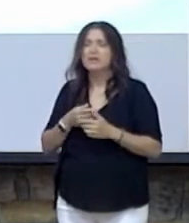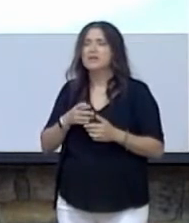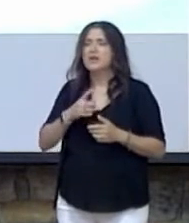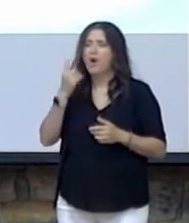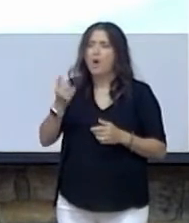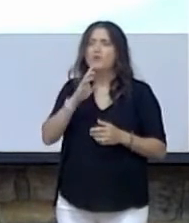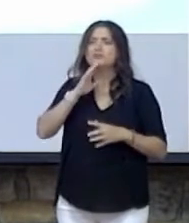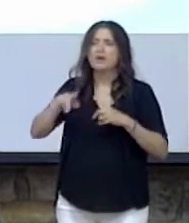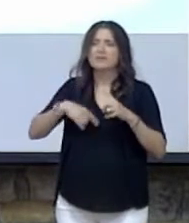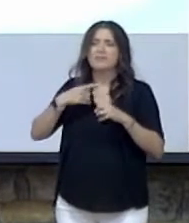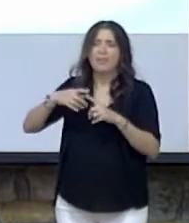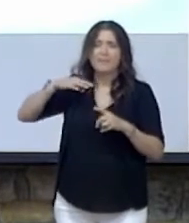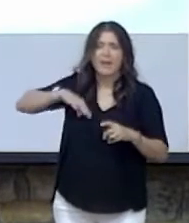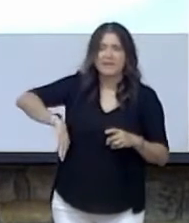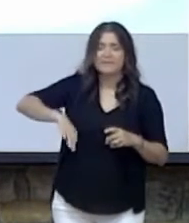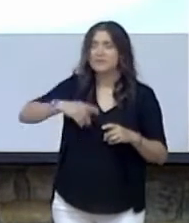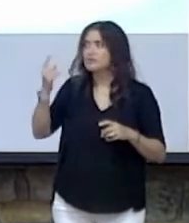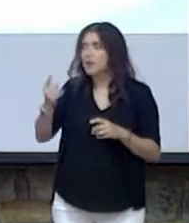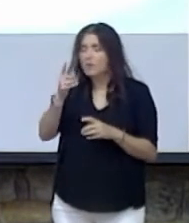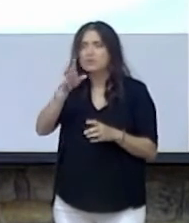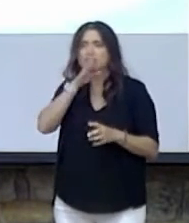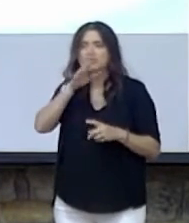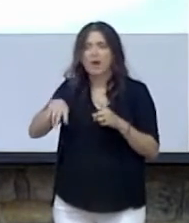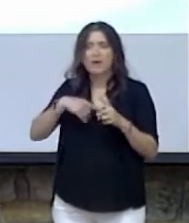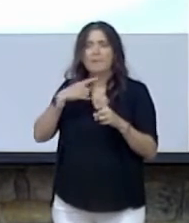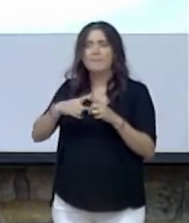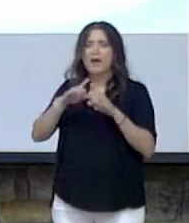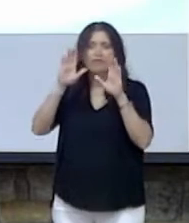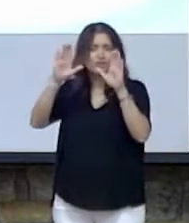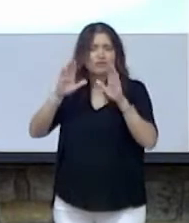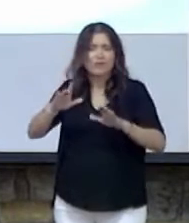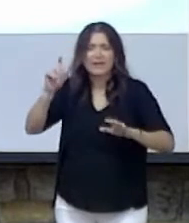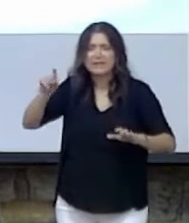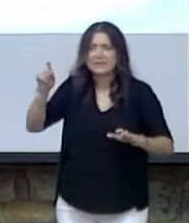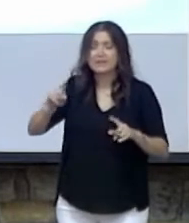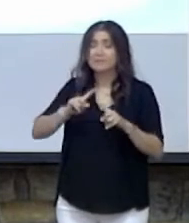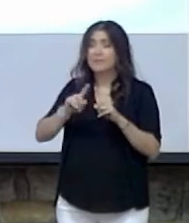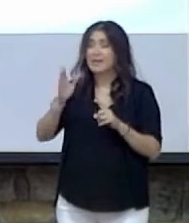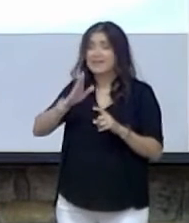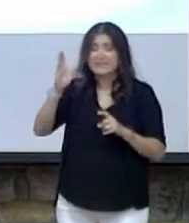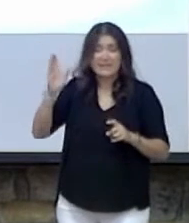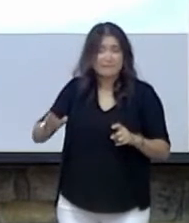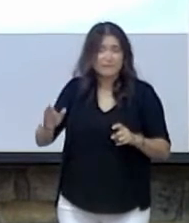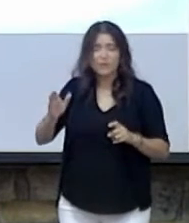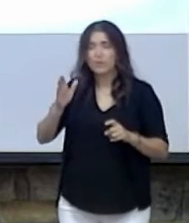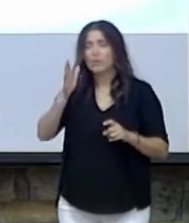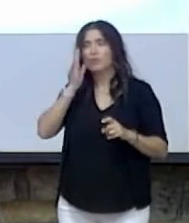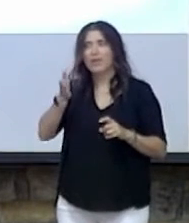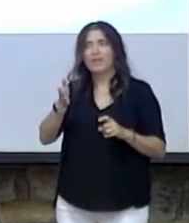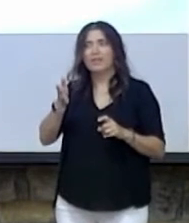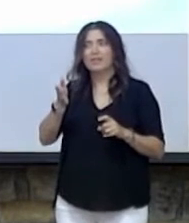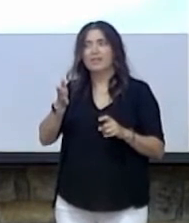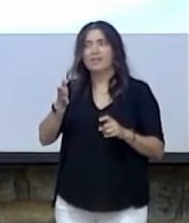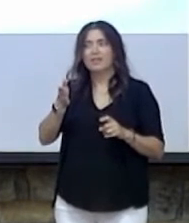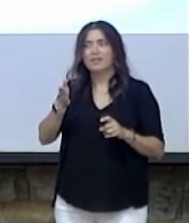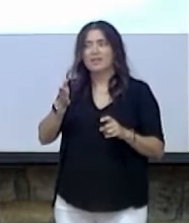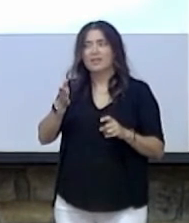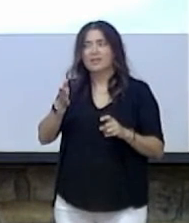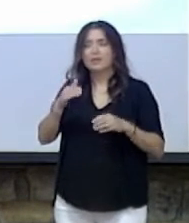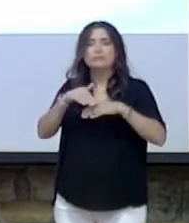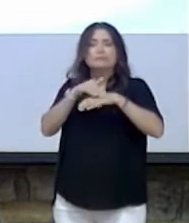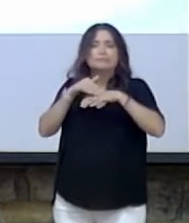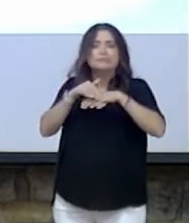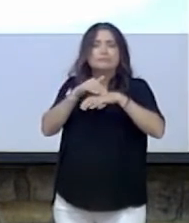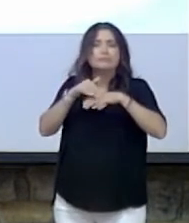the benefits. He's always going to talk about the great need, but he's never going to downplay the difficulty that